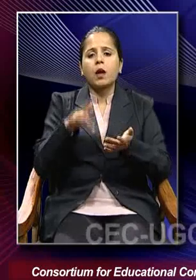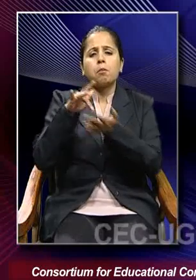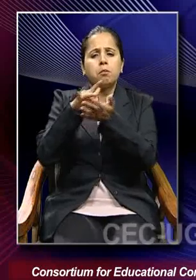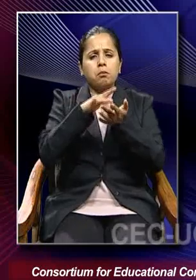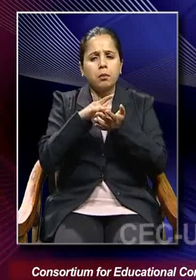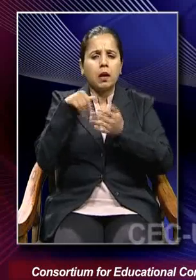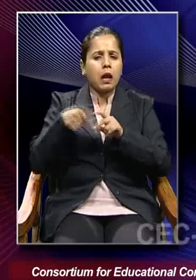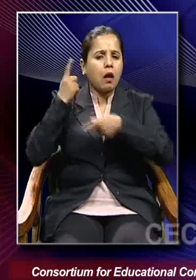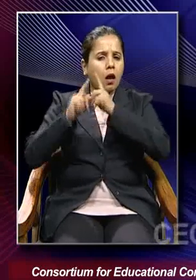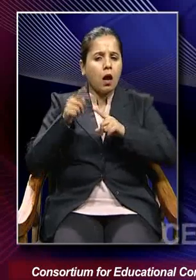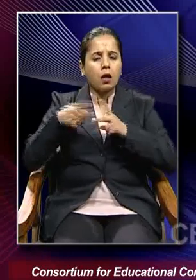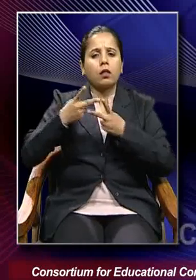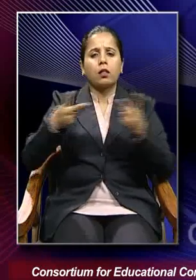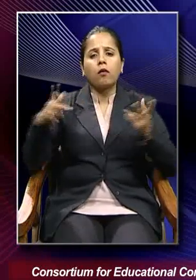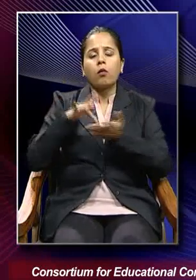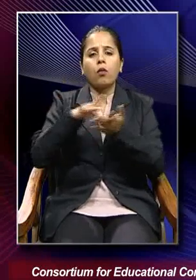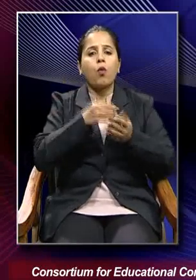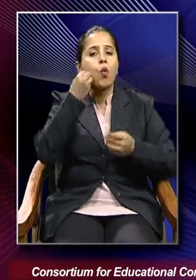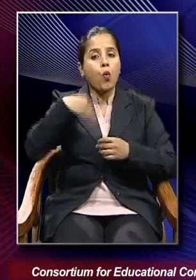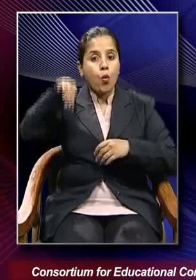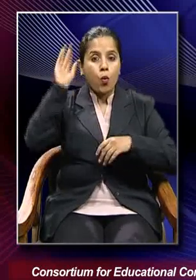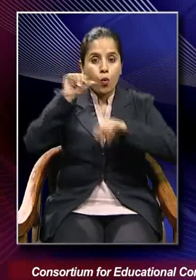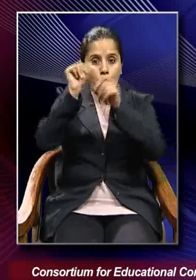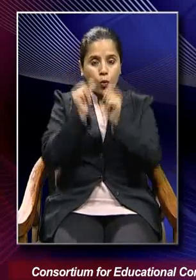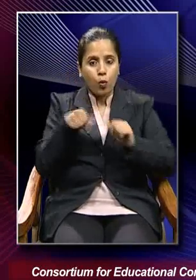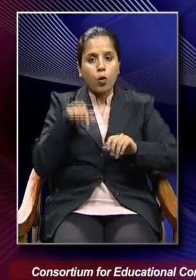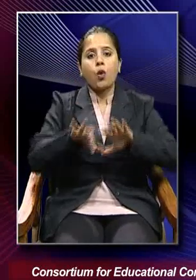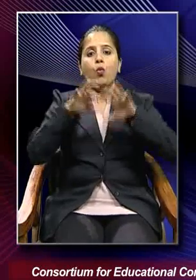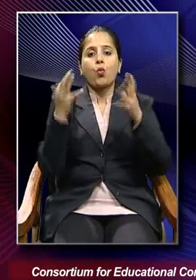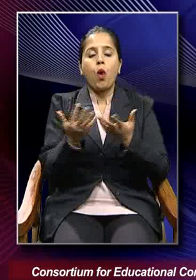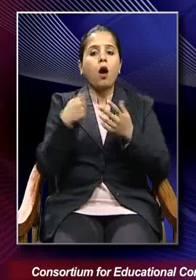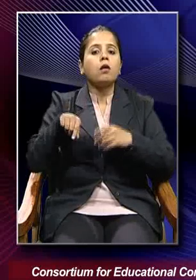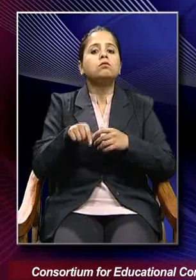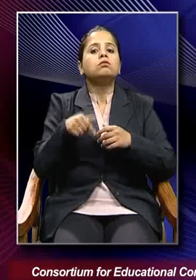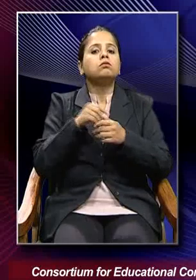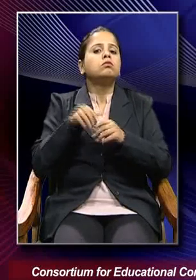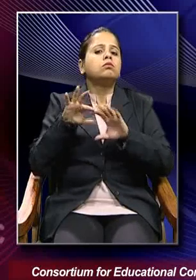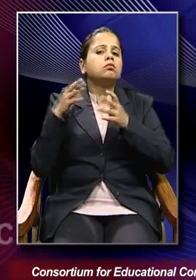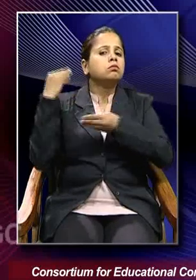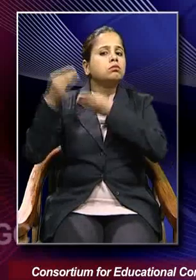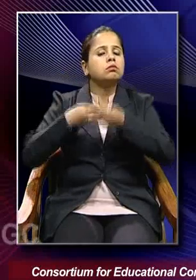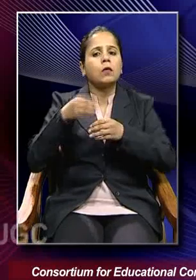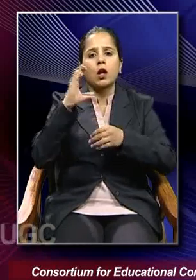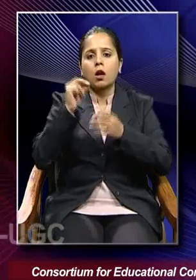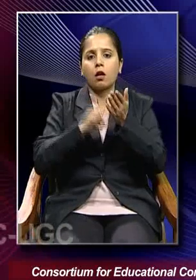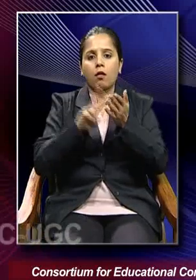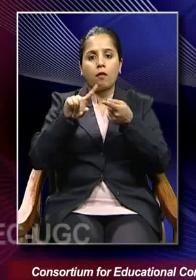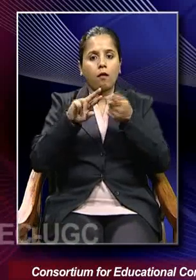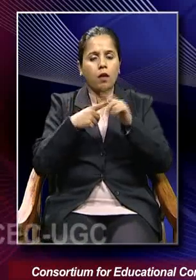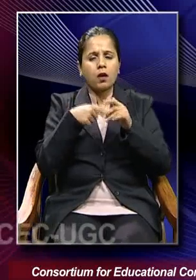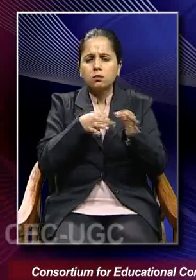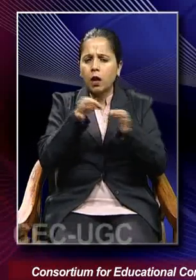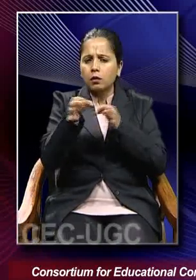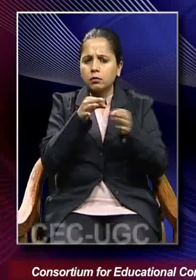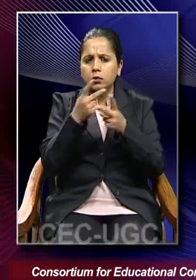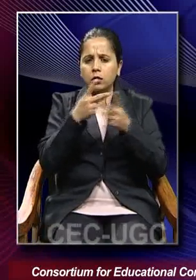and Sites, World Heritage Convention. This lecture shall also elaborate on the significance